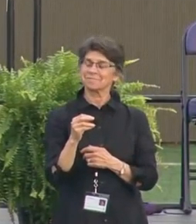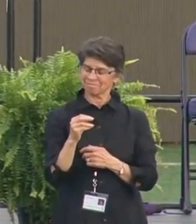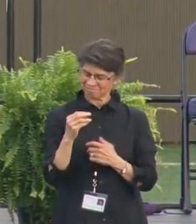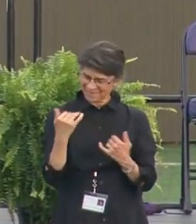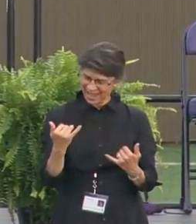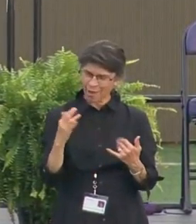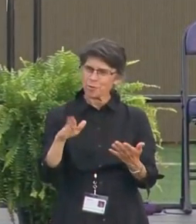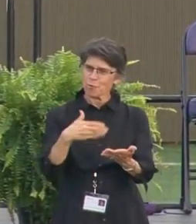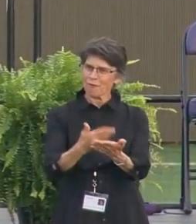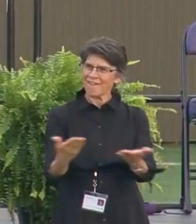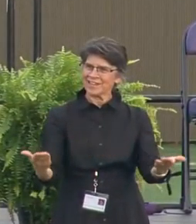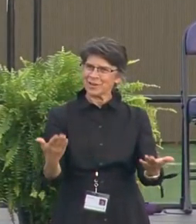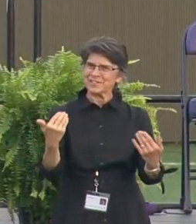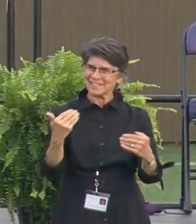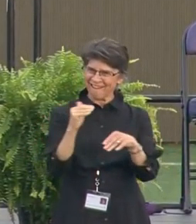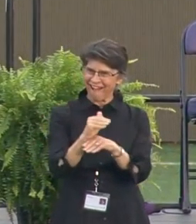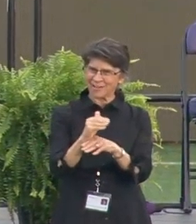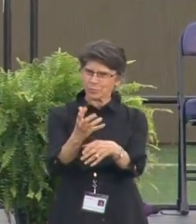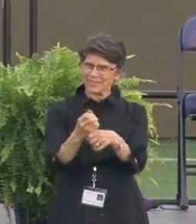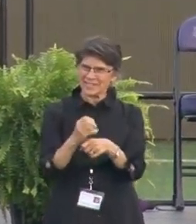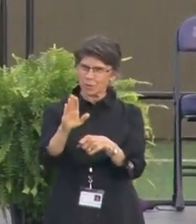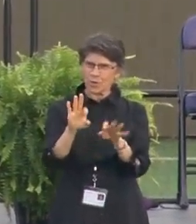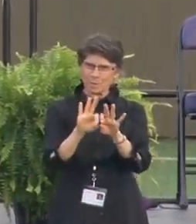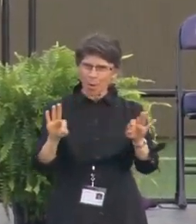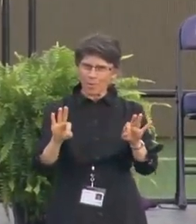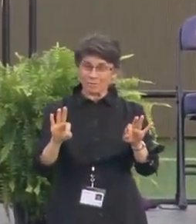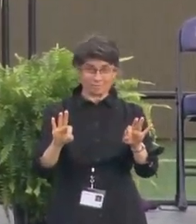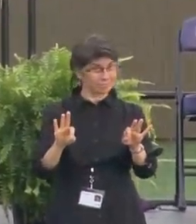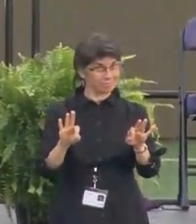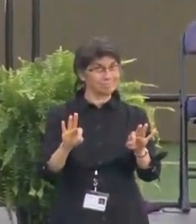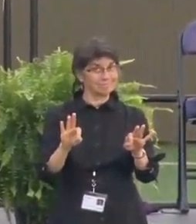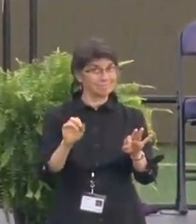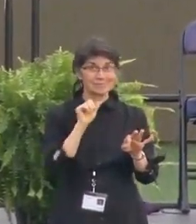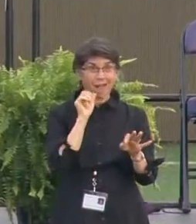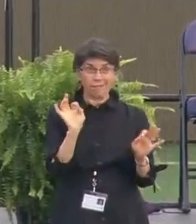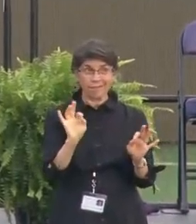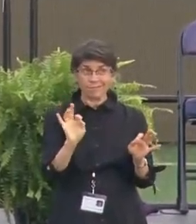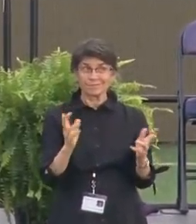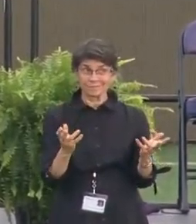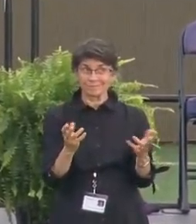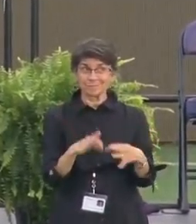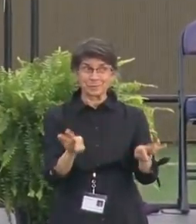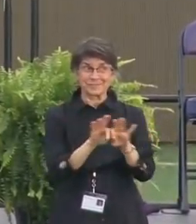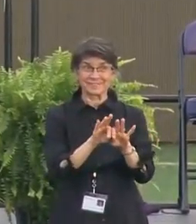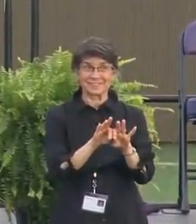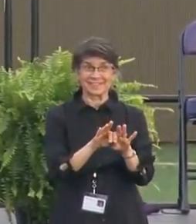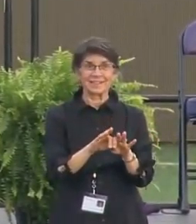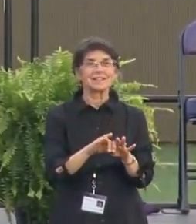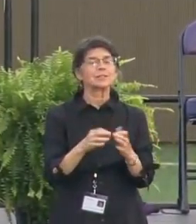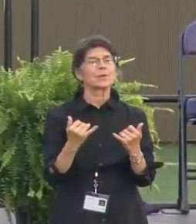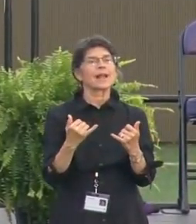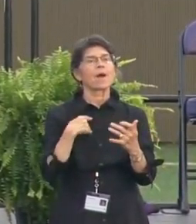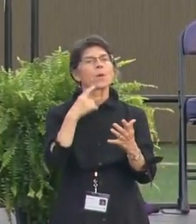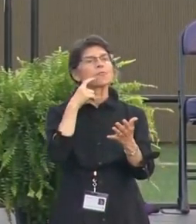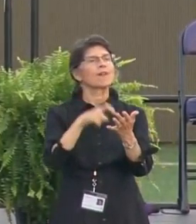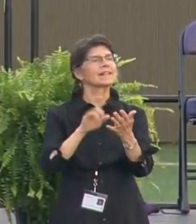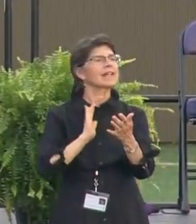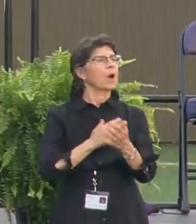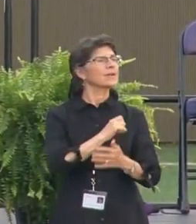your diplomas, and that is no small thing. So I want to take a moment to recognize our staff as well. They're scattered all